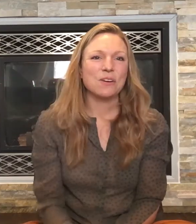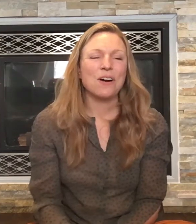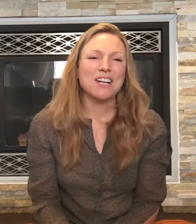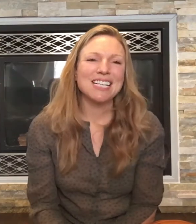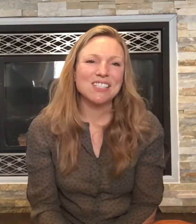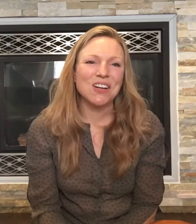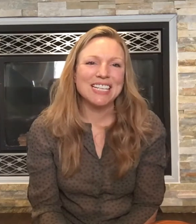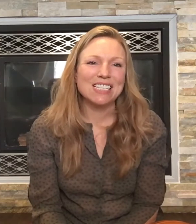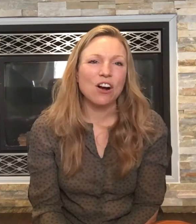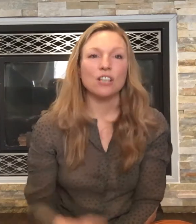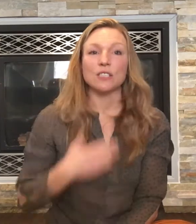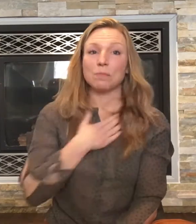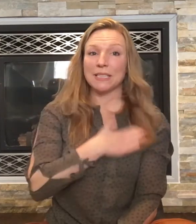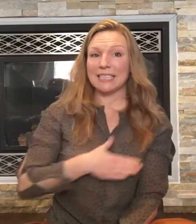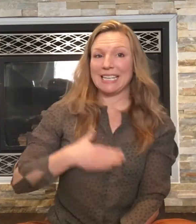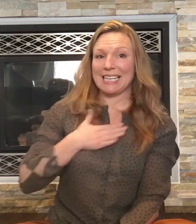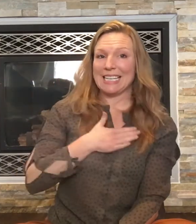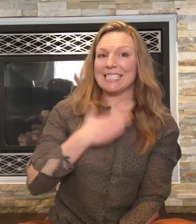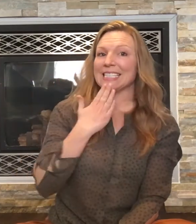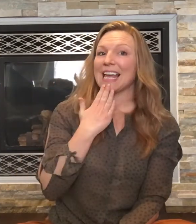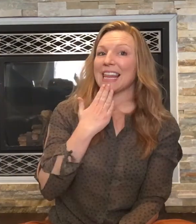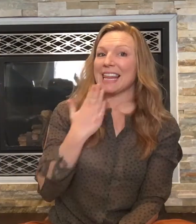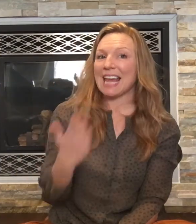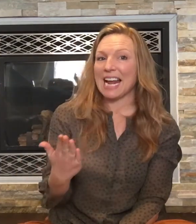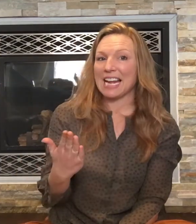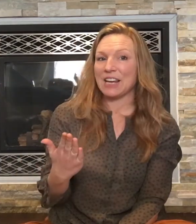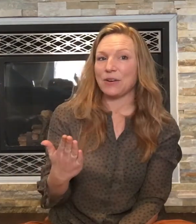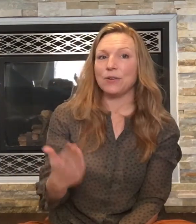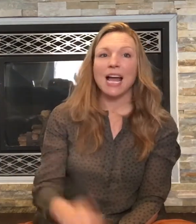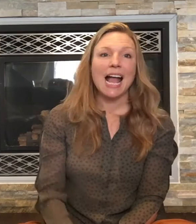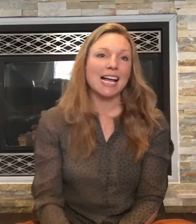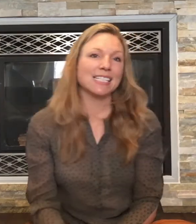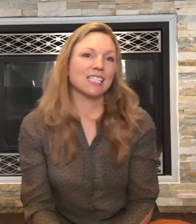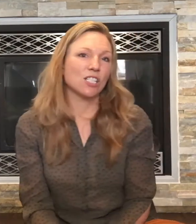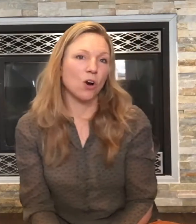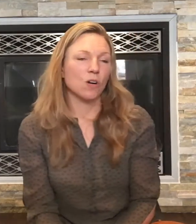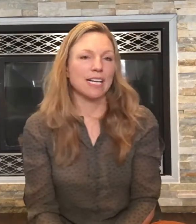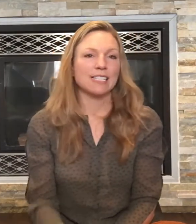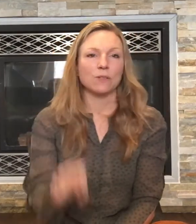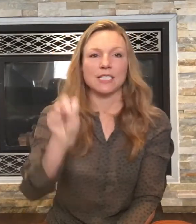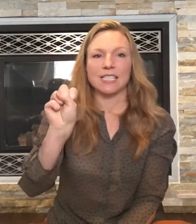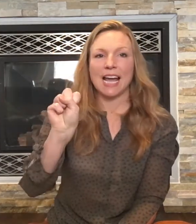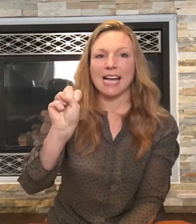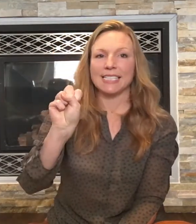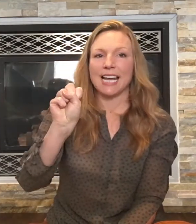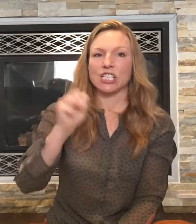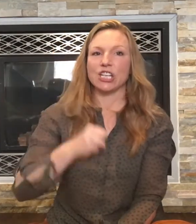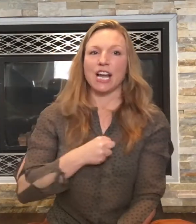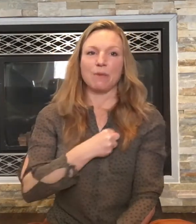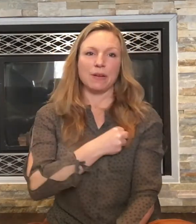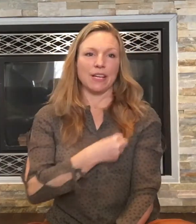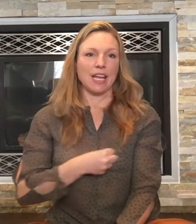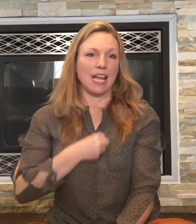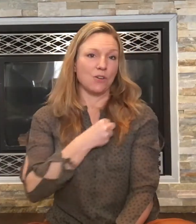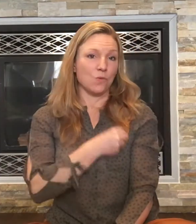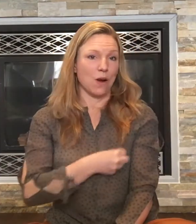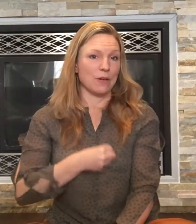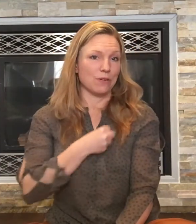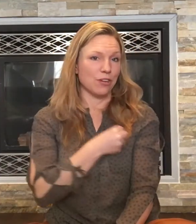So our next song is called Please, Thank You, and Sorry. So it's the S hand shape and you rub it over your